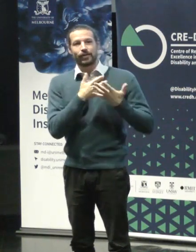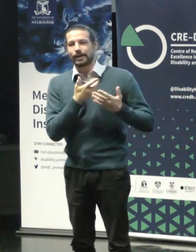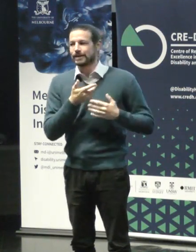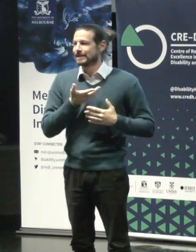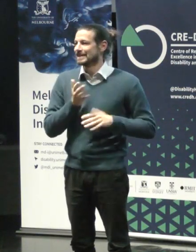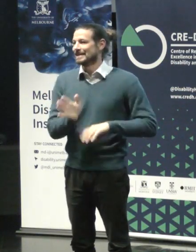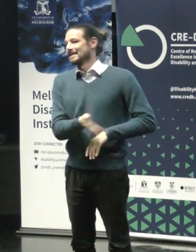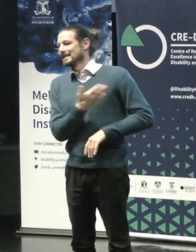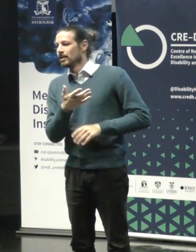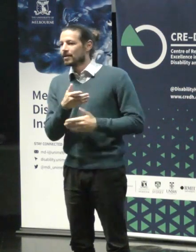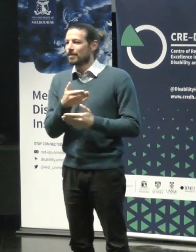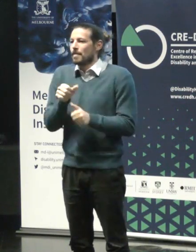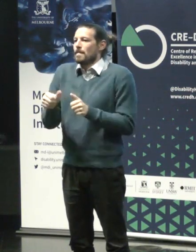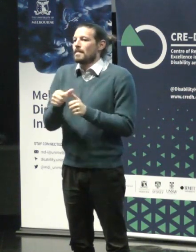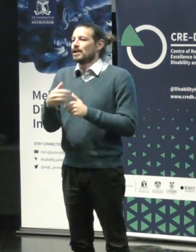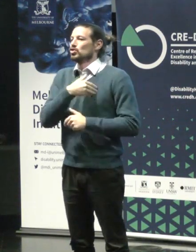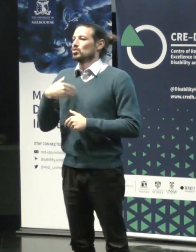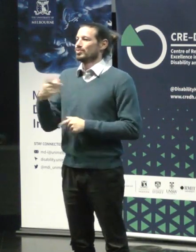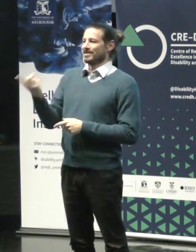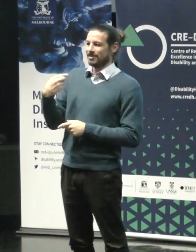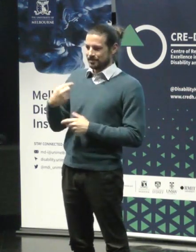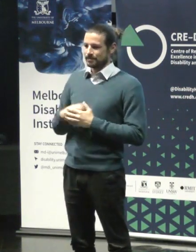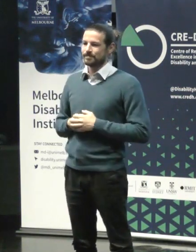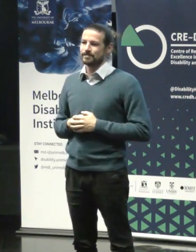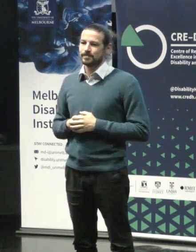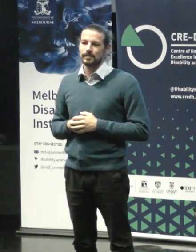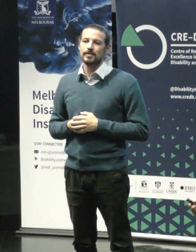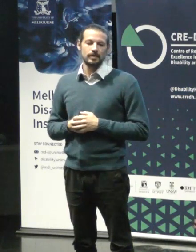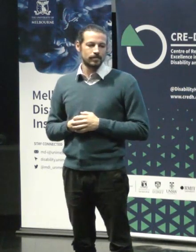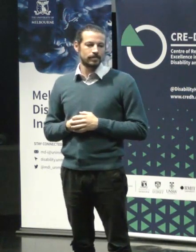saying there? So there are risks.